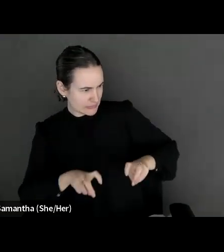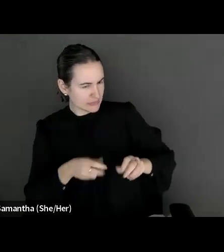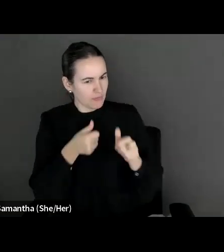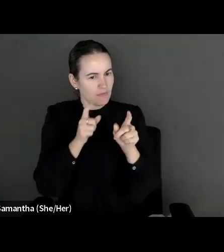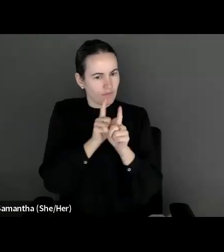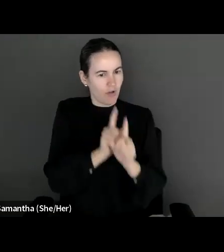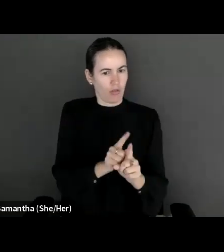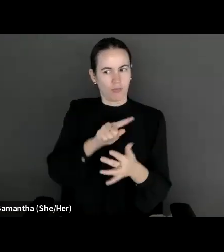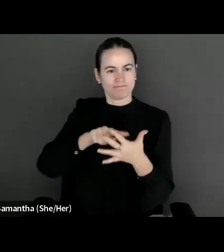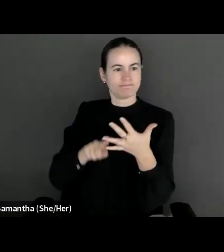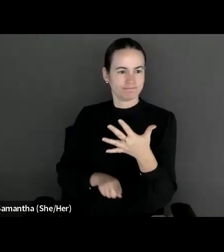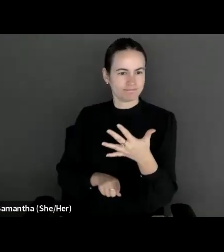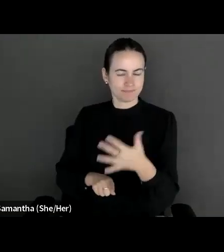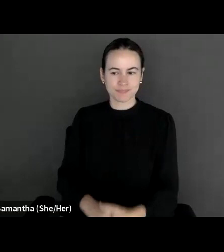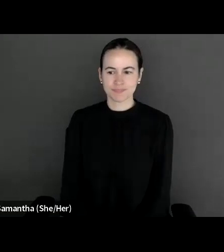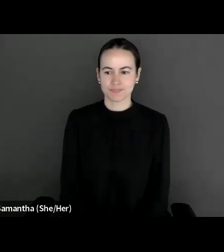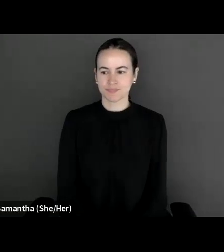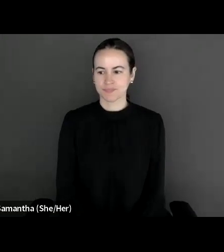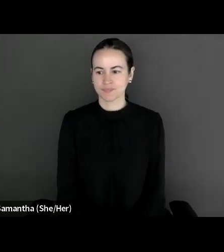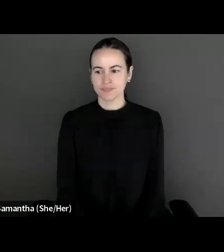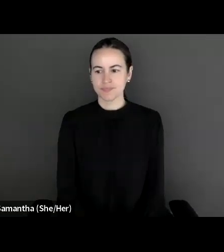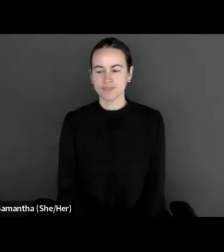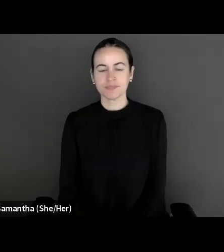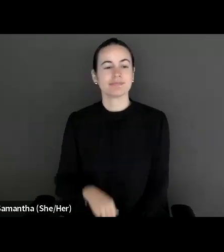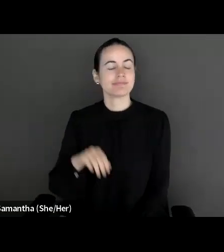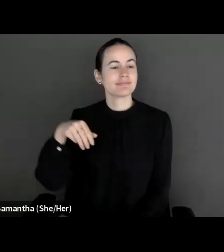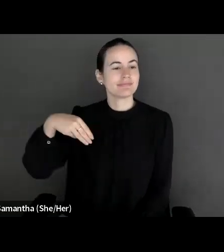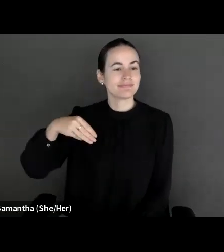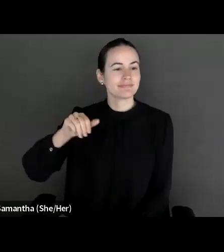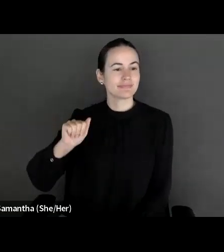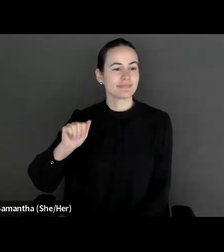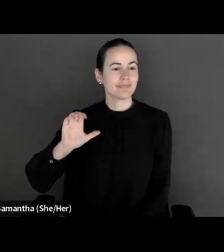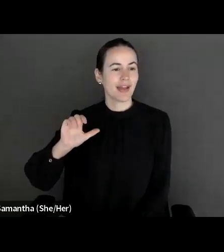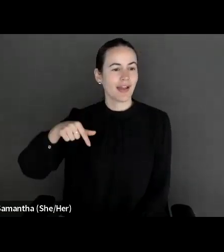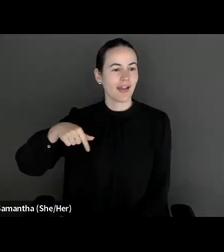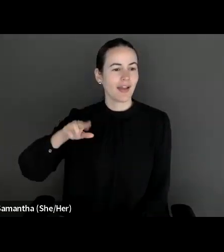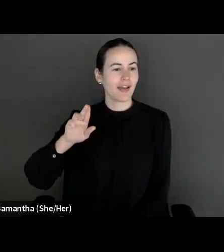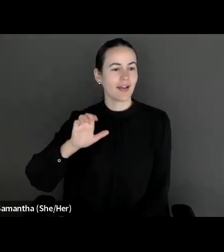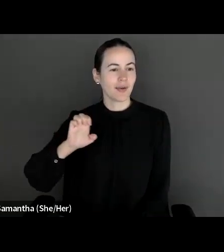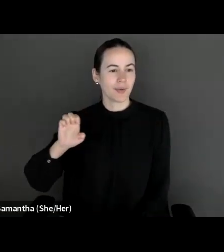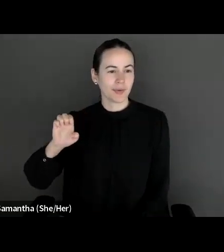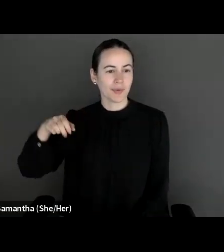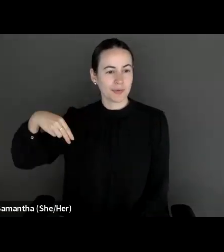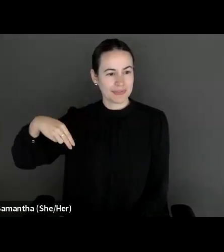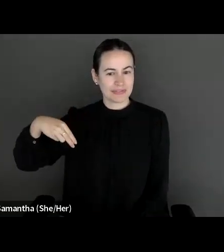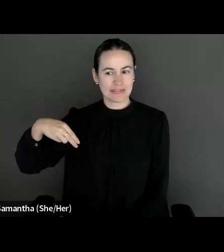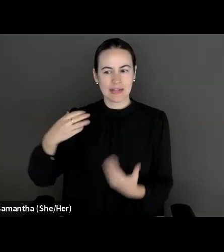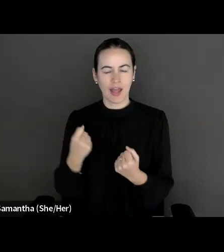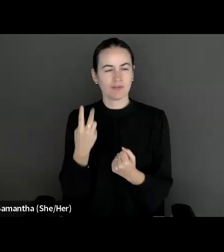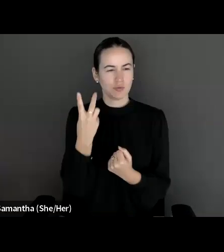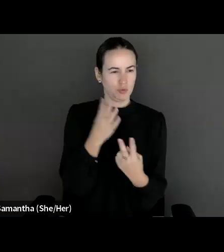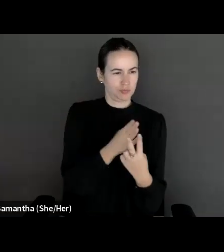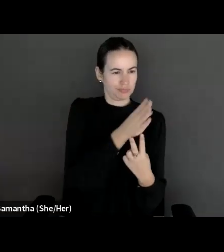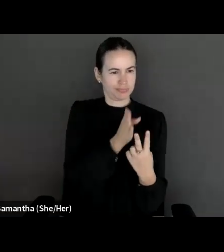Now, McQueen really helpfully differentiates between two types of test constructs. Those stated